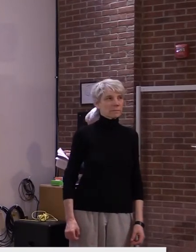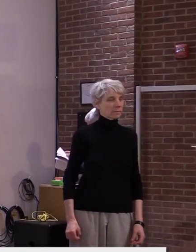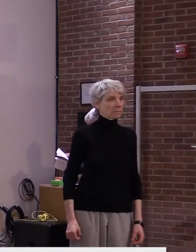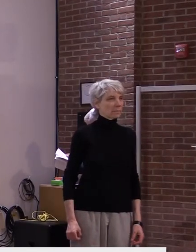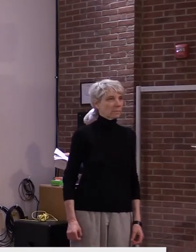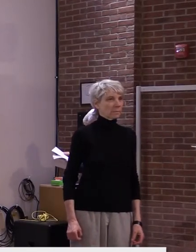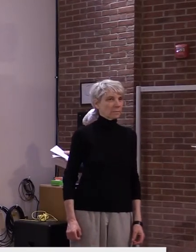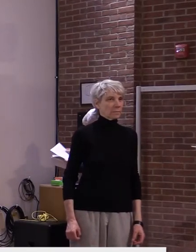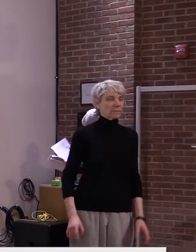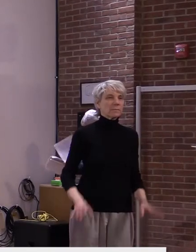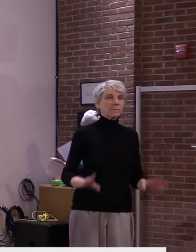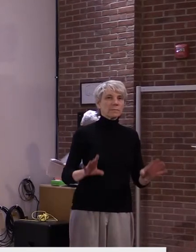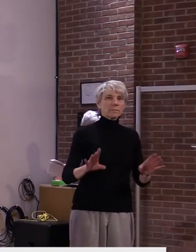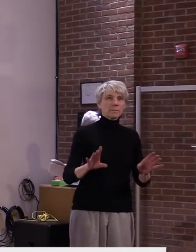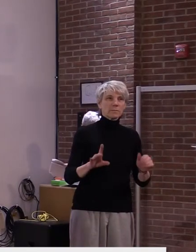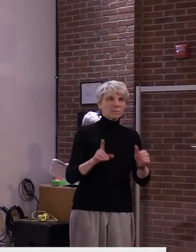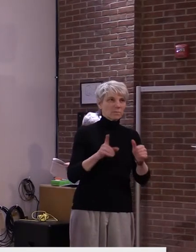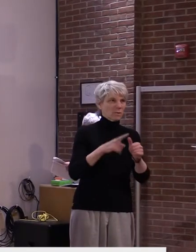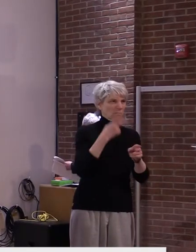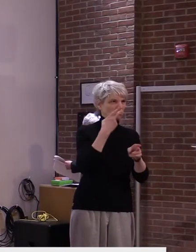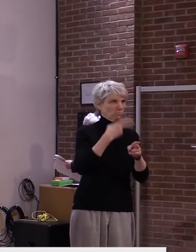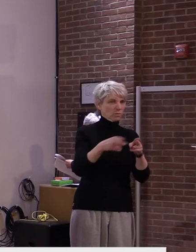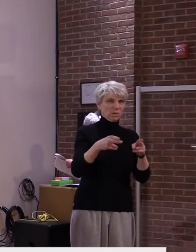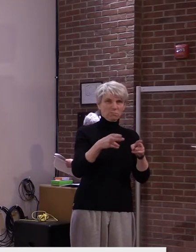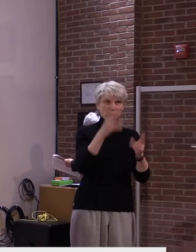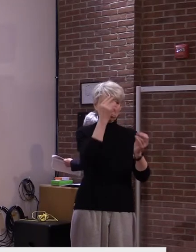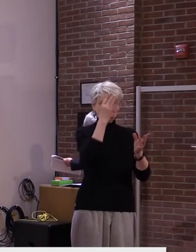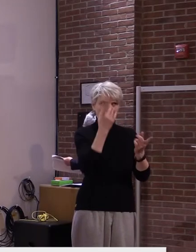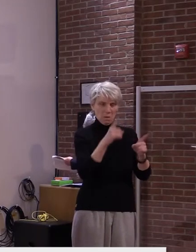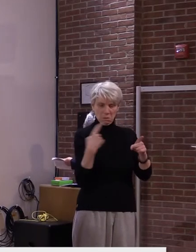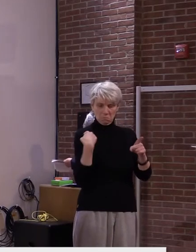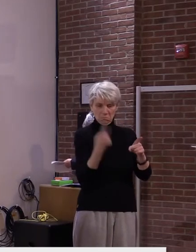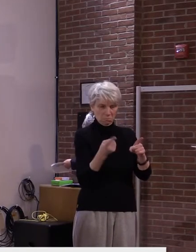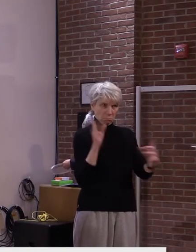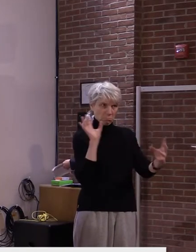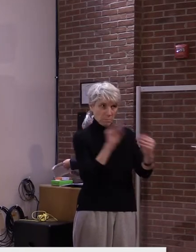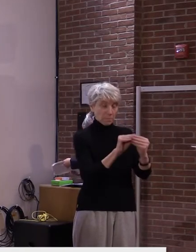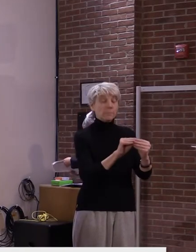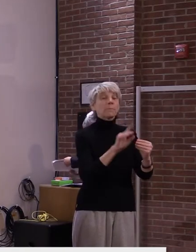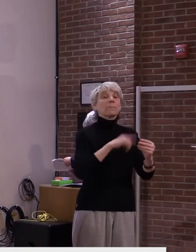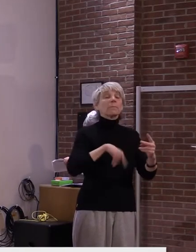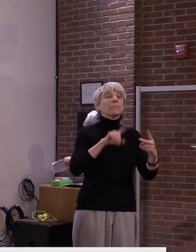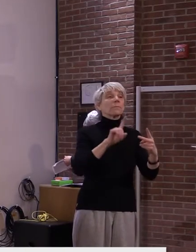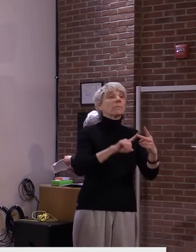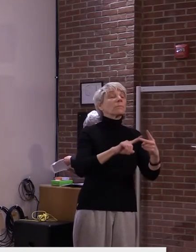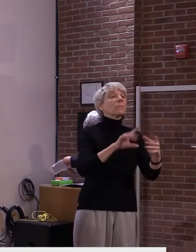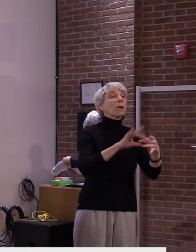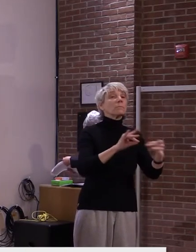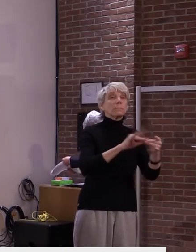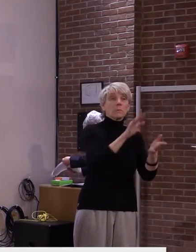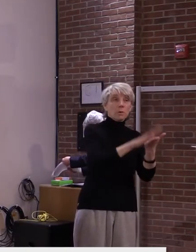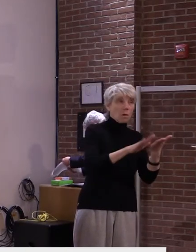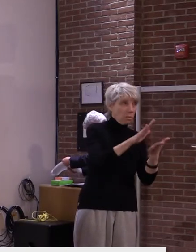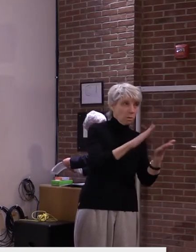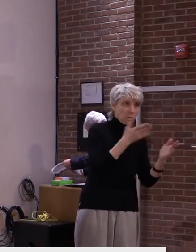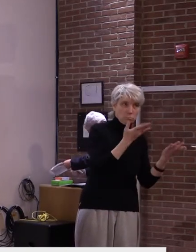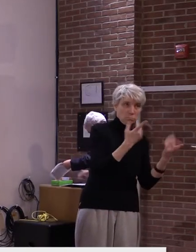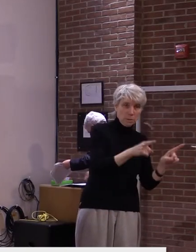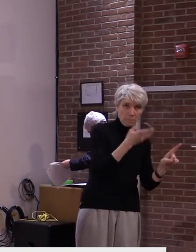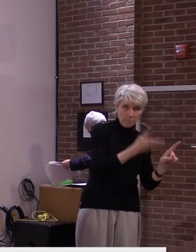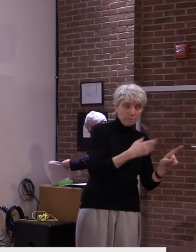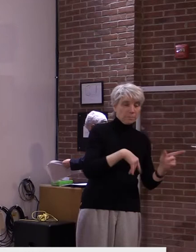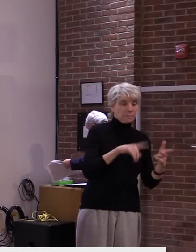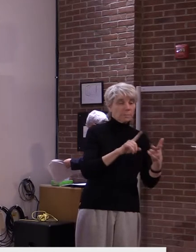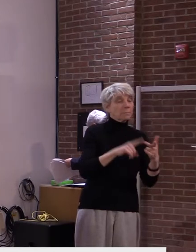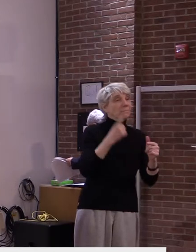Just for a very quick update, and then I'm going to speak a little bit about colleges, speak about the doses you just were